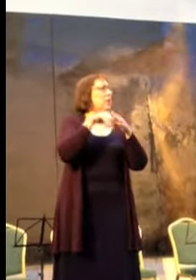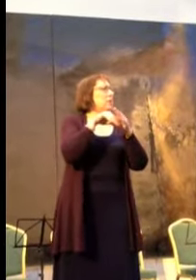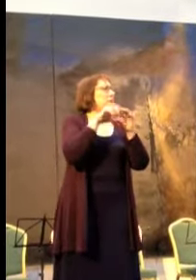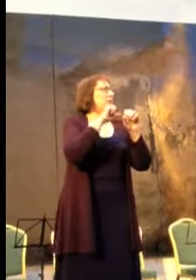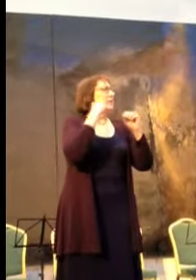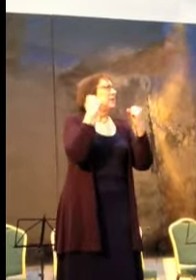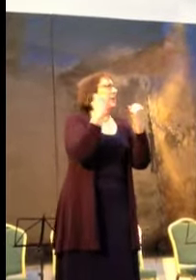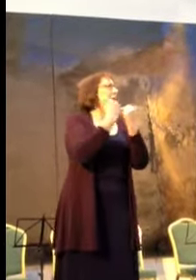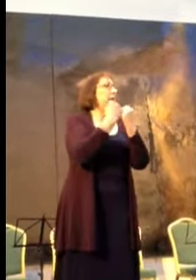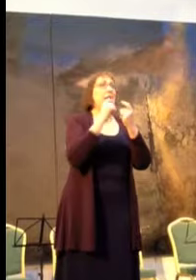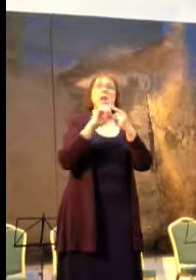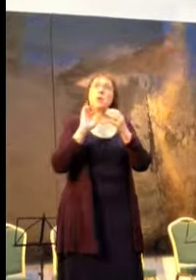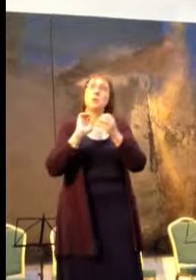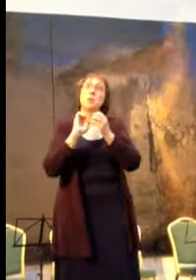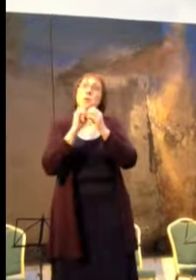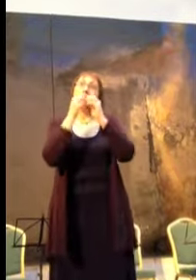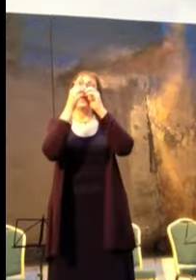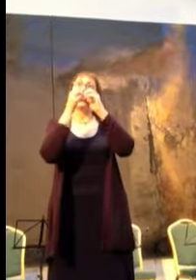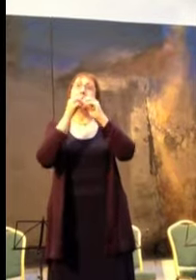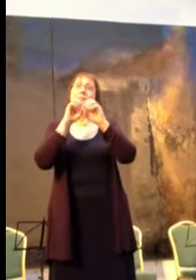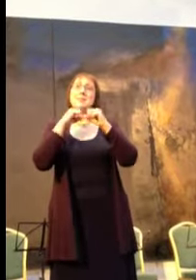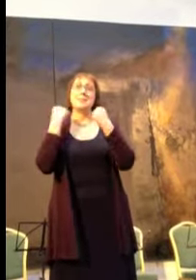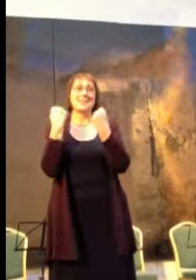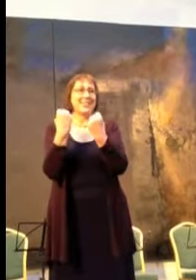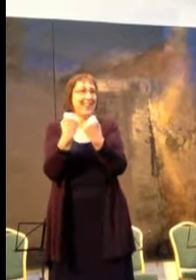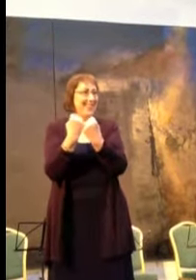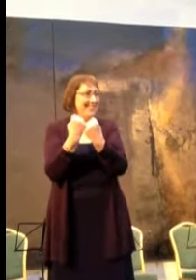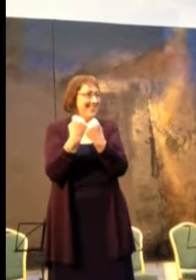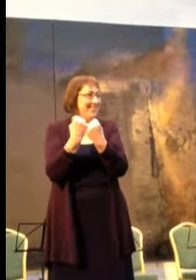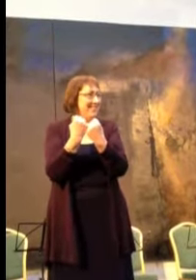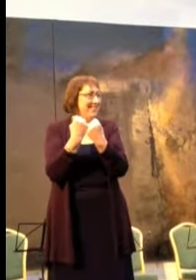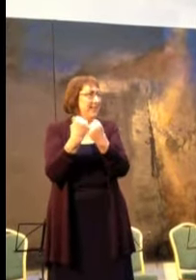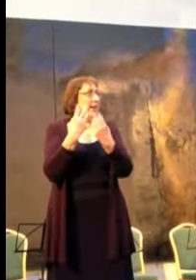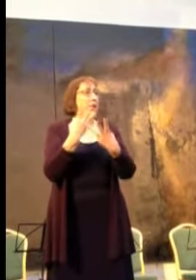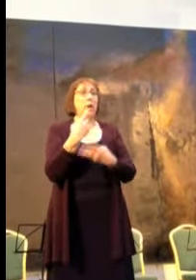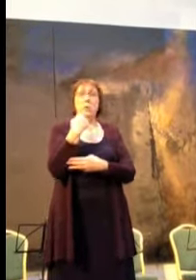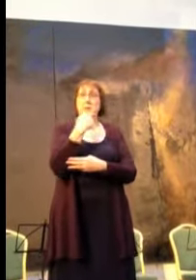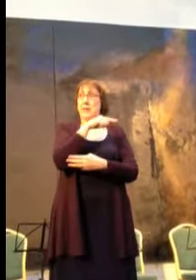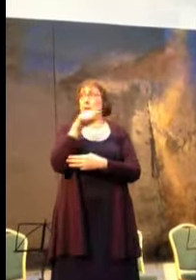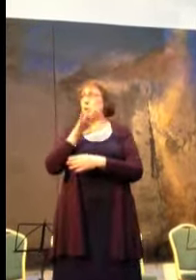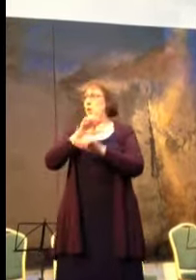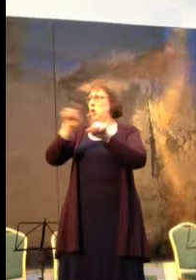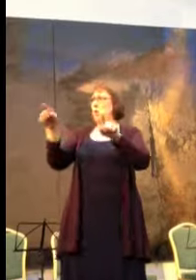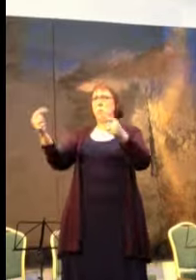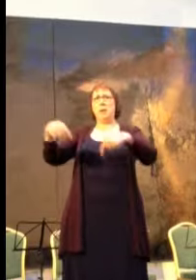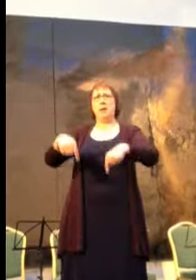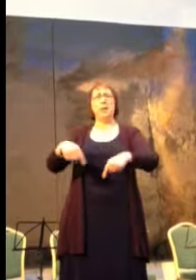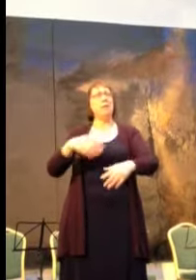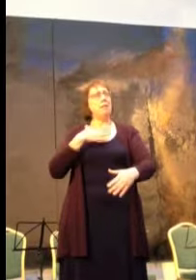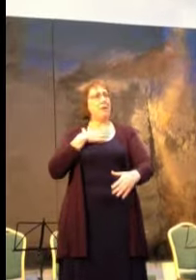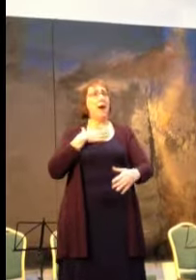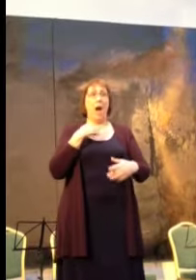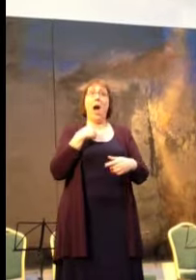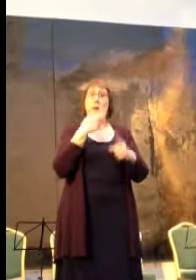society in a creative state. I think that, therefore, I want to say that your presence here is a recognition by